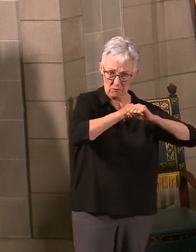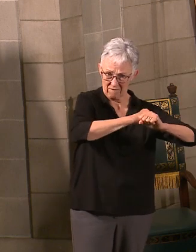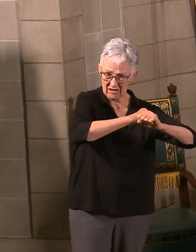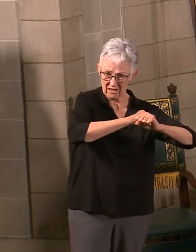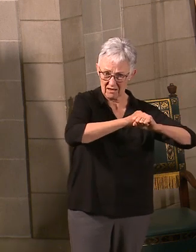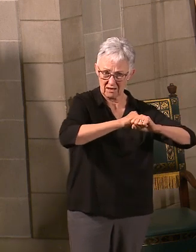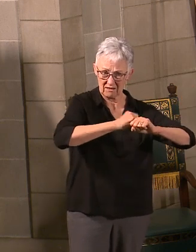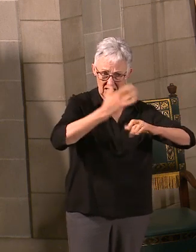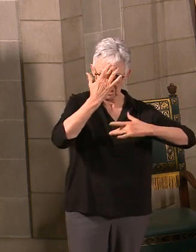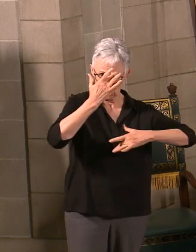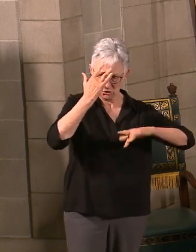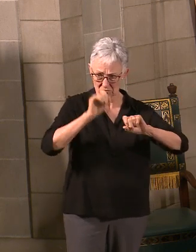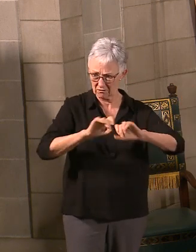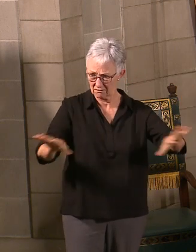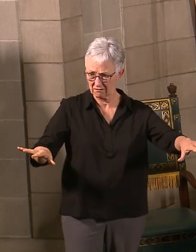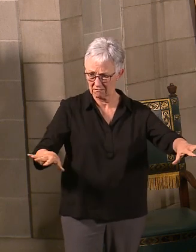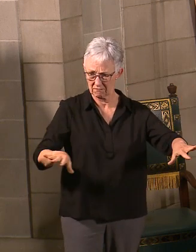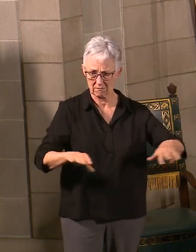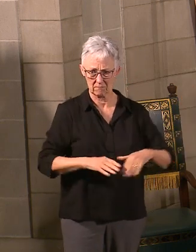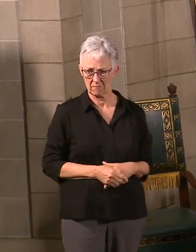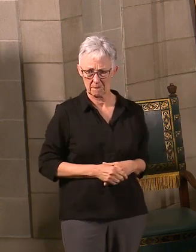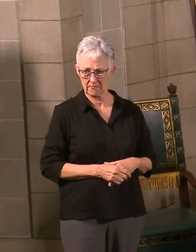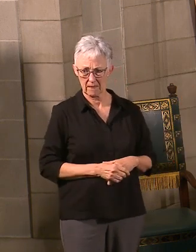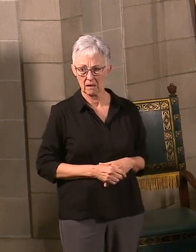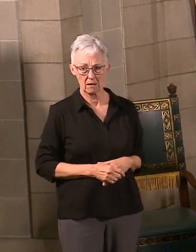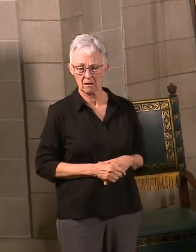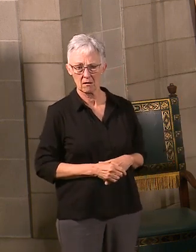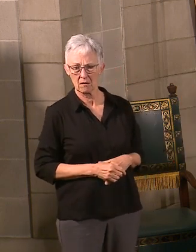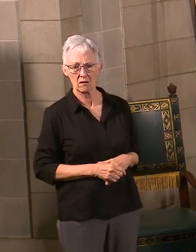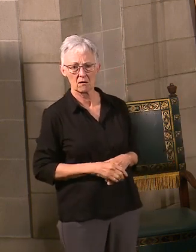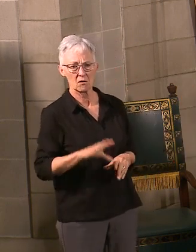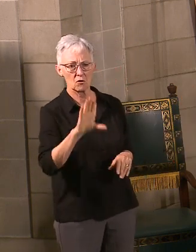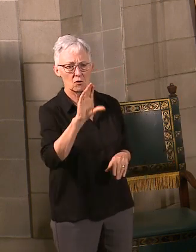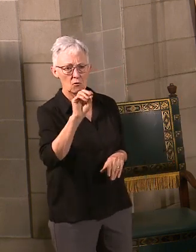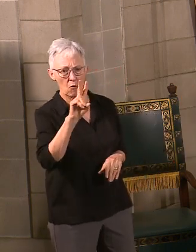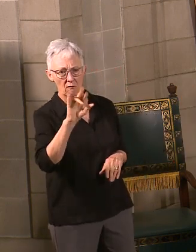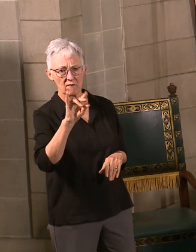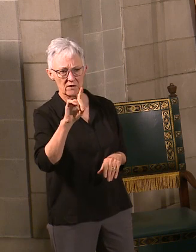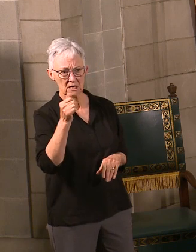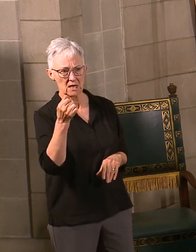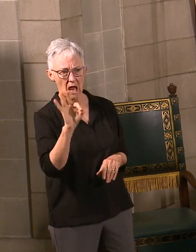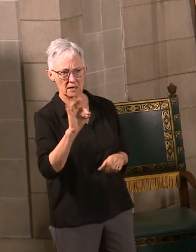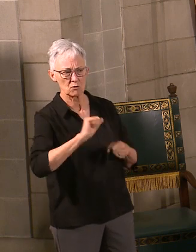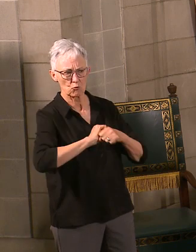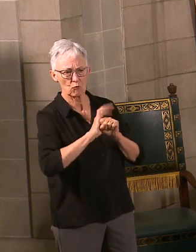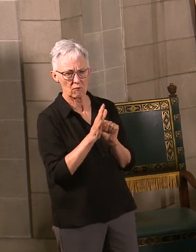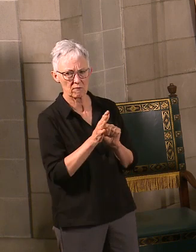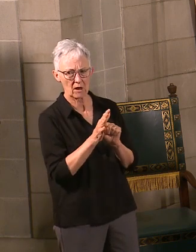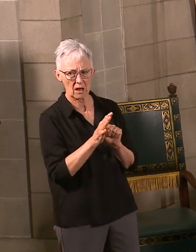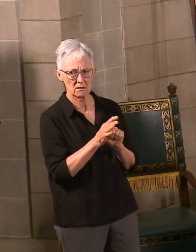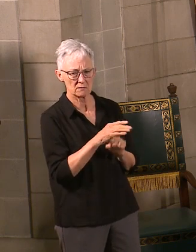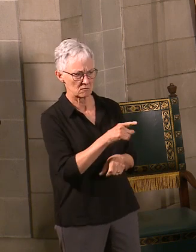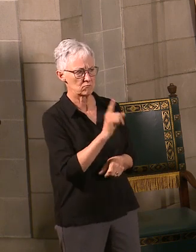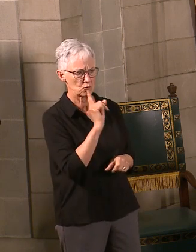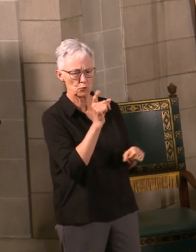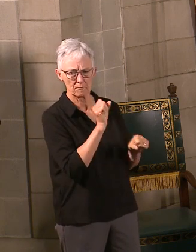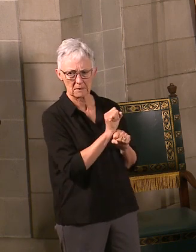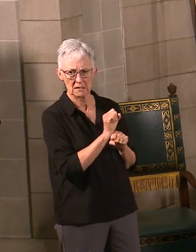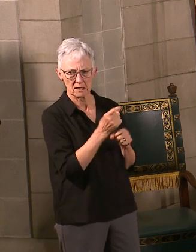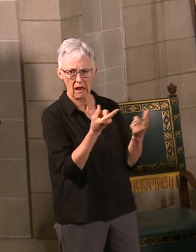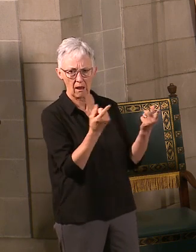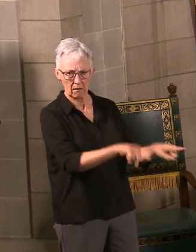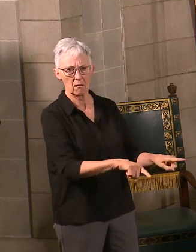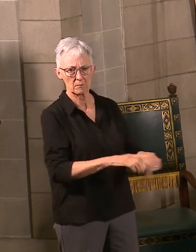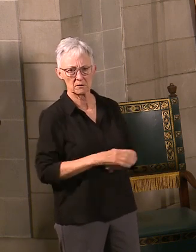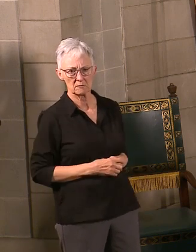hoax. This is real. And I think what you see is that when you have success, it doesn't seem